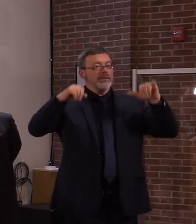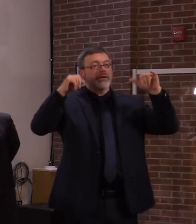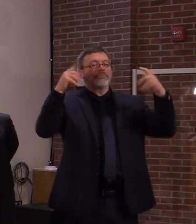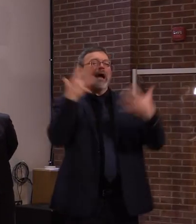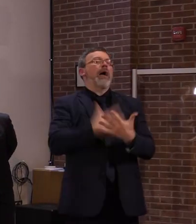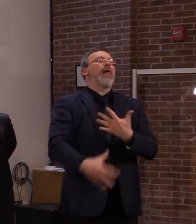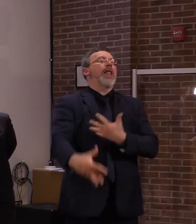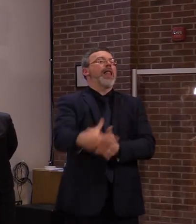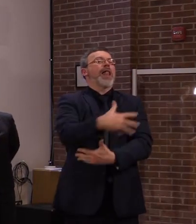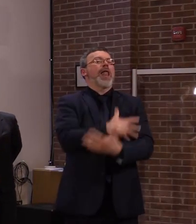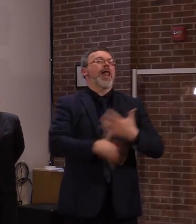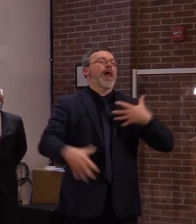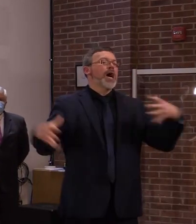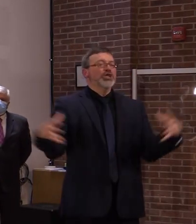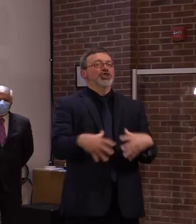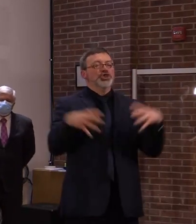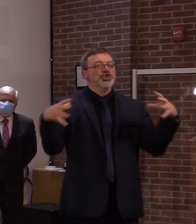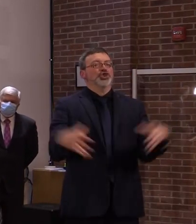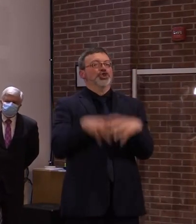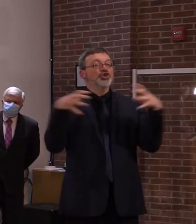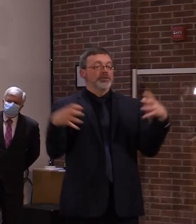at a susceptible time.